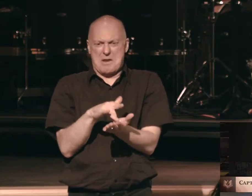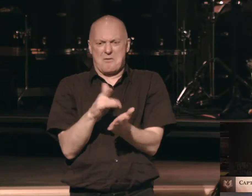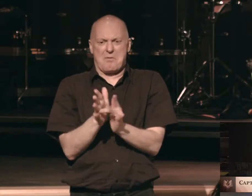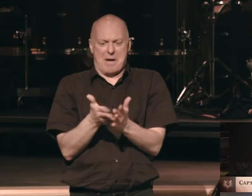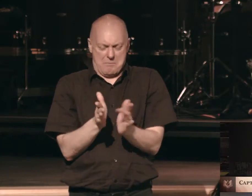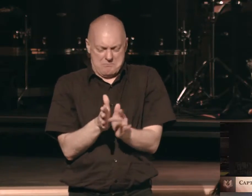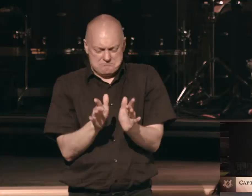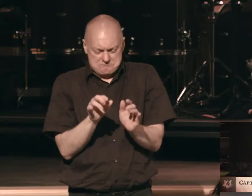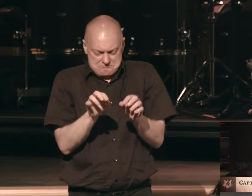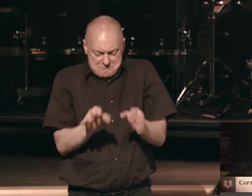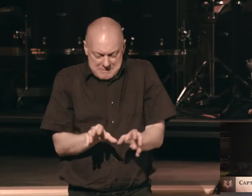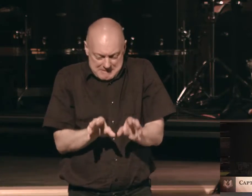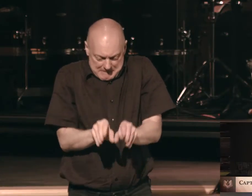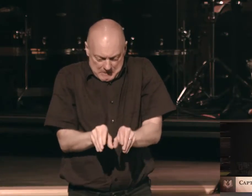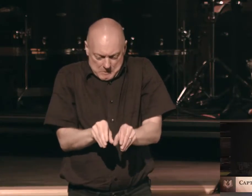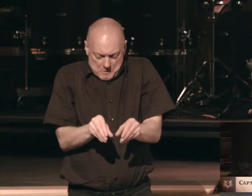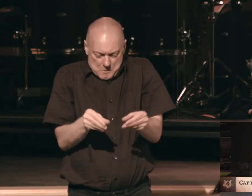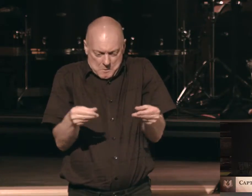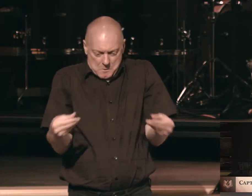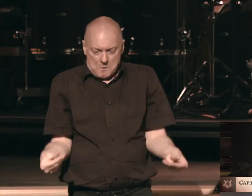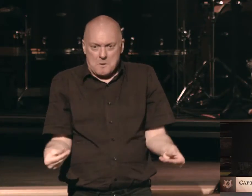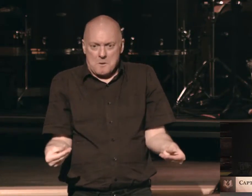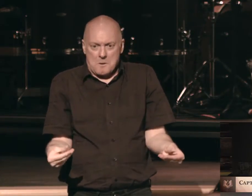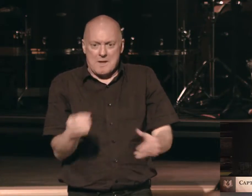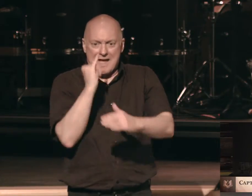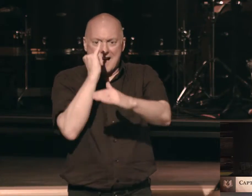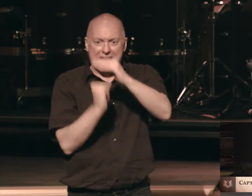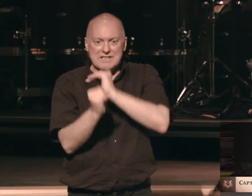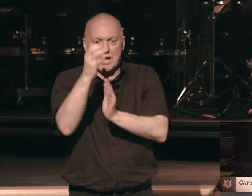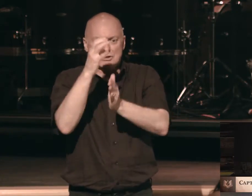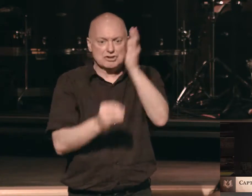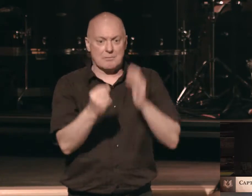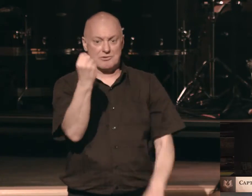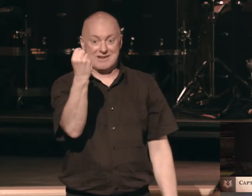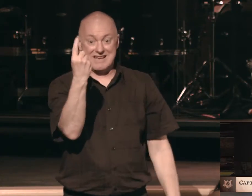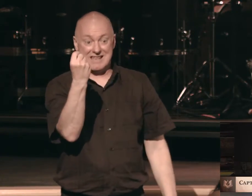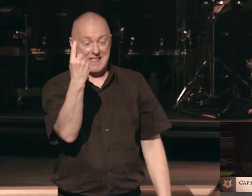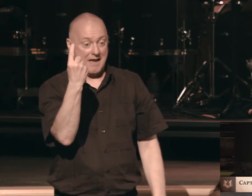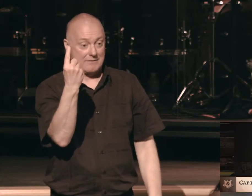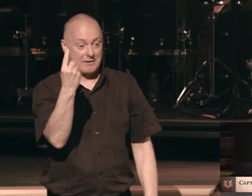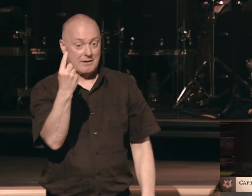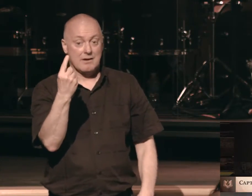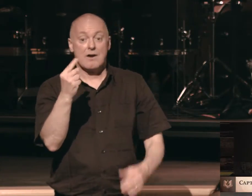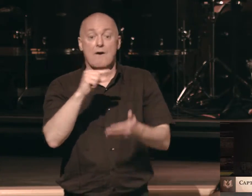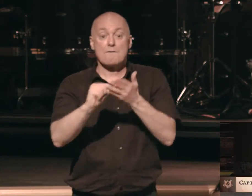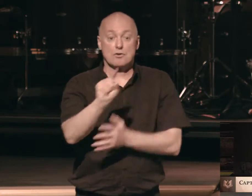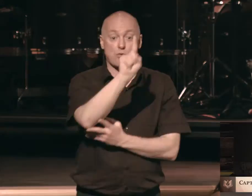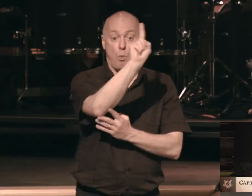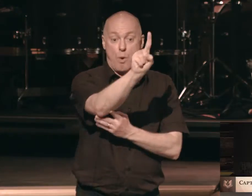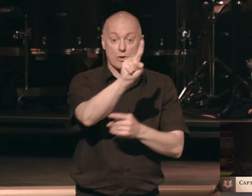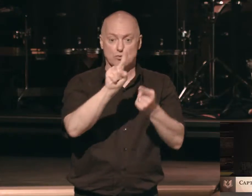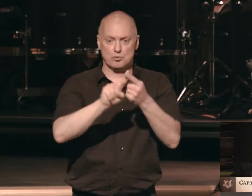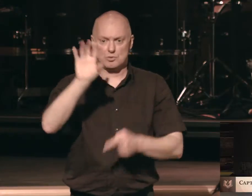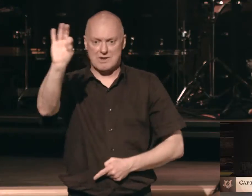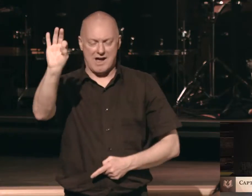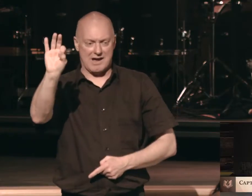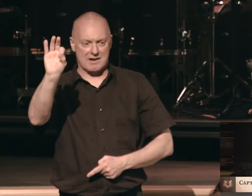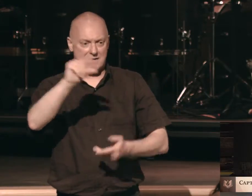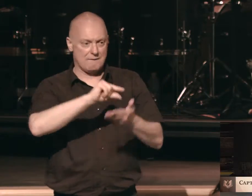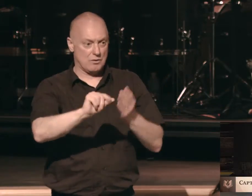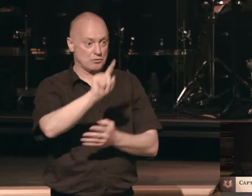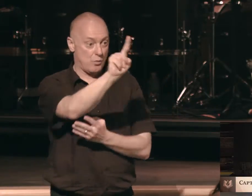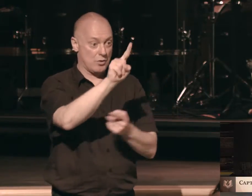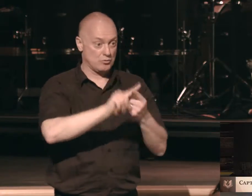near the middle of your Bible. And you find the book of Isaiah, and we turn to chapter 11. We'll be looking at the first 9 verses